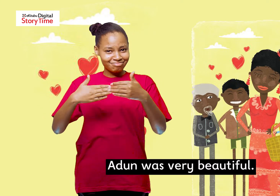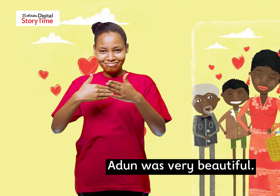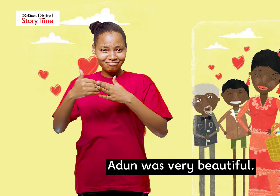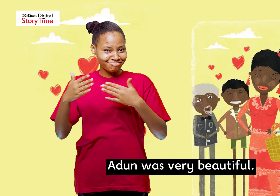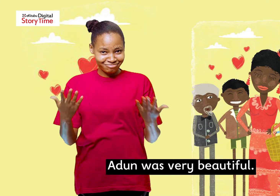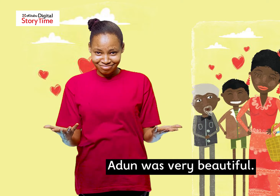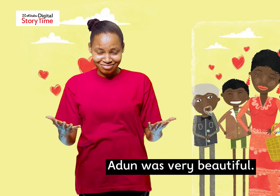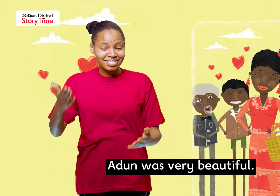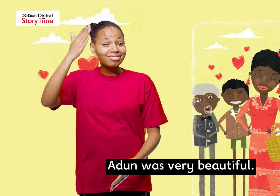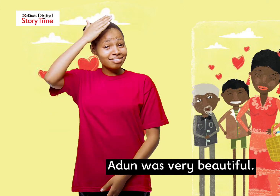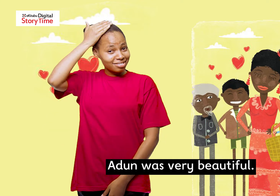Adon was very beautiful.